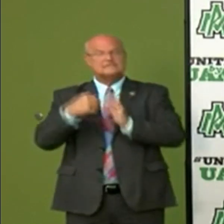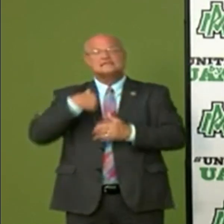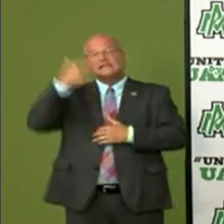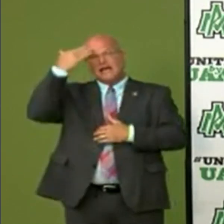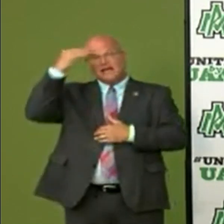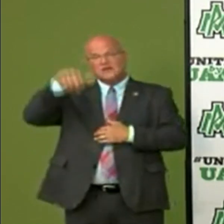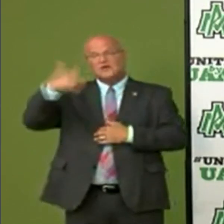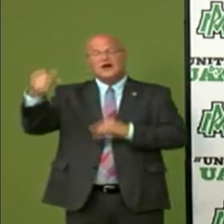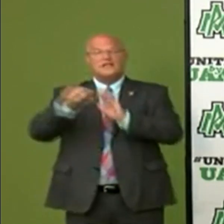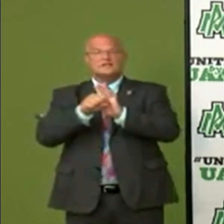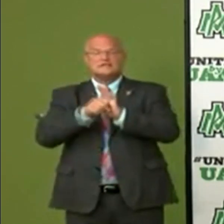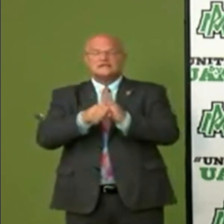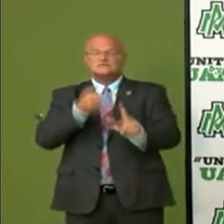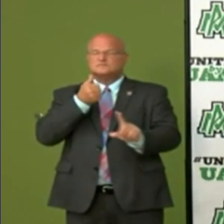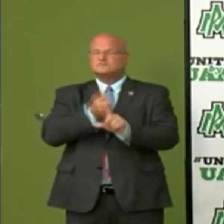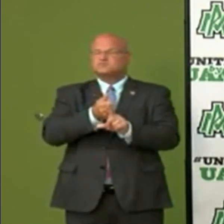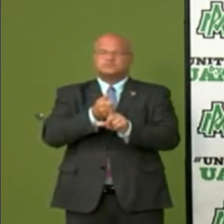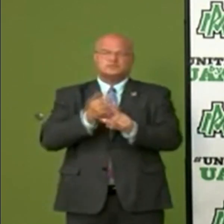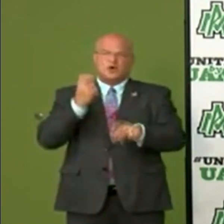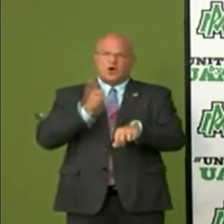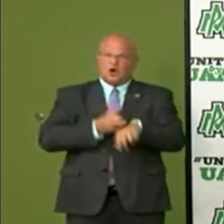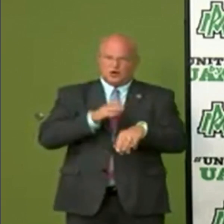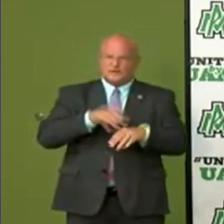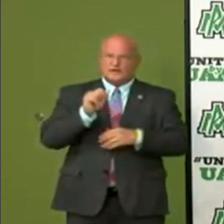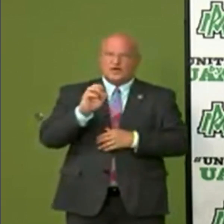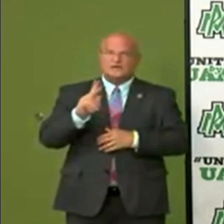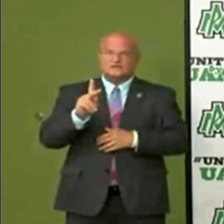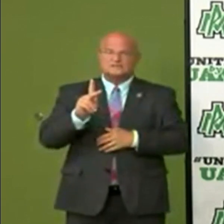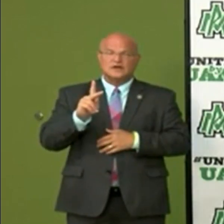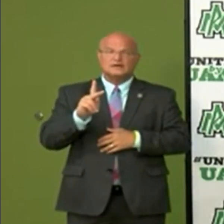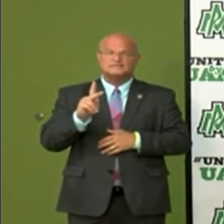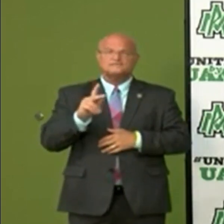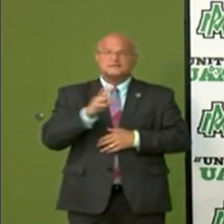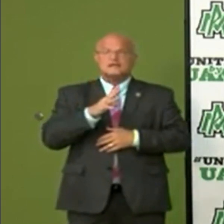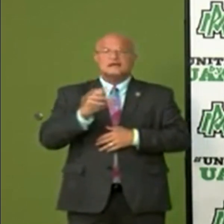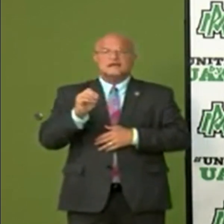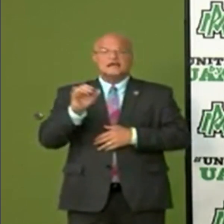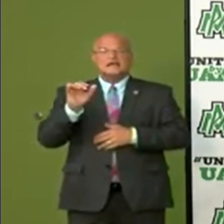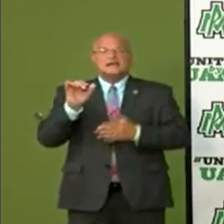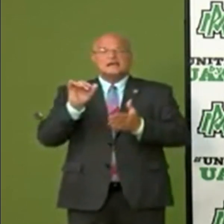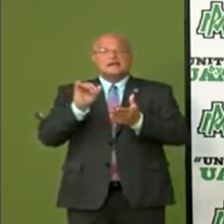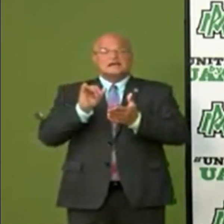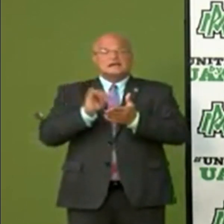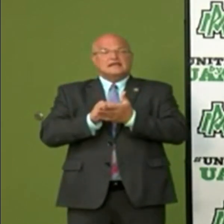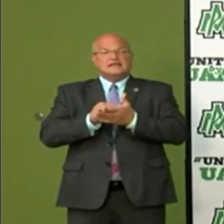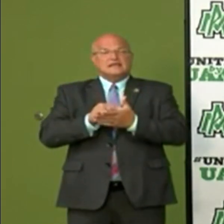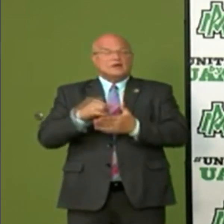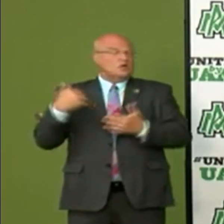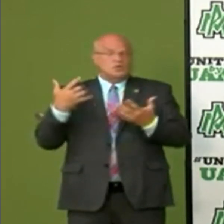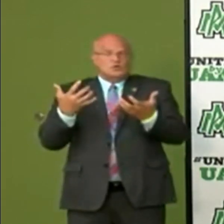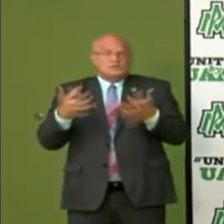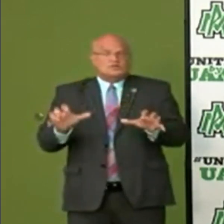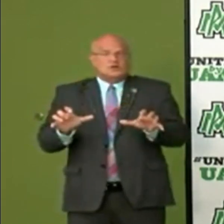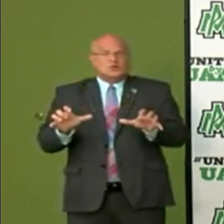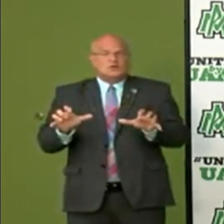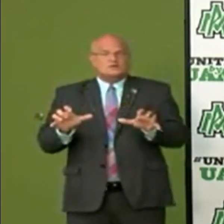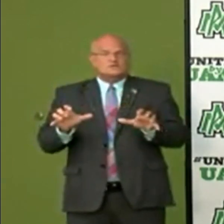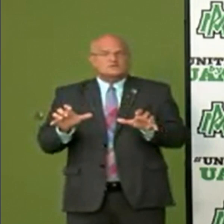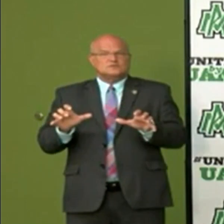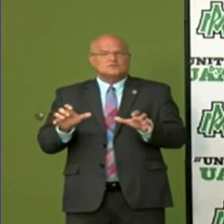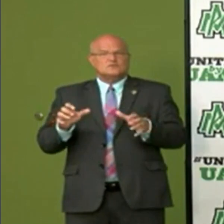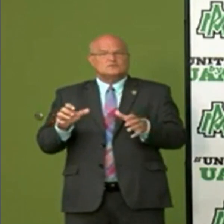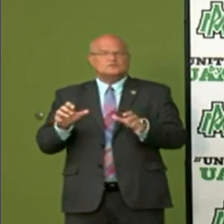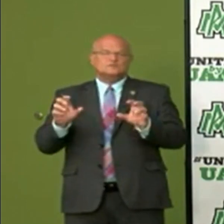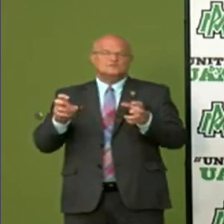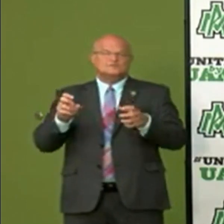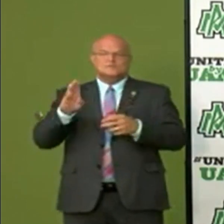that other states have been hit much harder than Arkansas has, and that we don't want to bail them out in terms